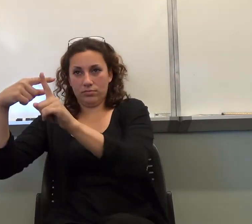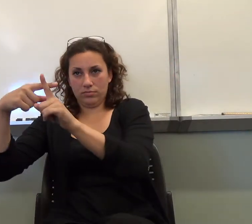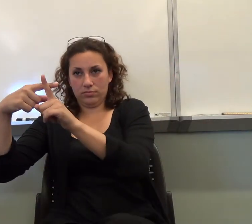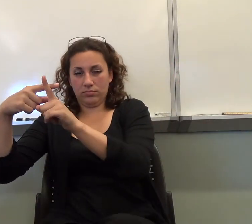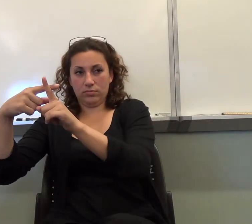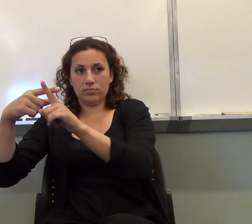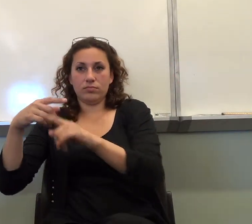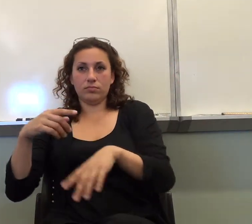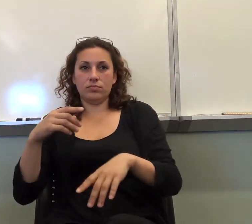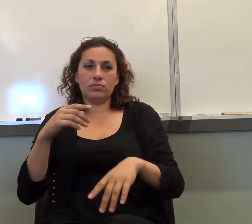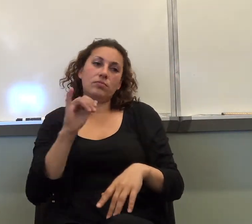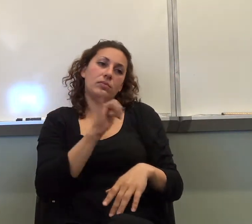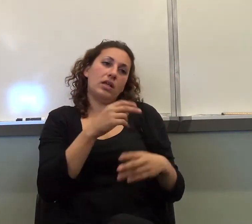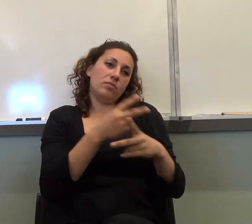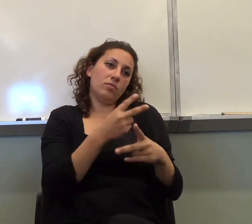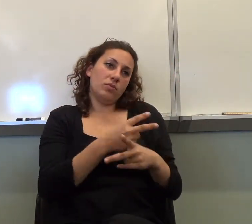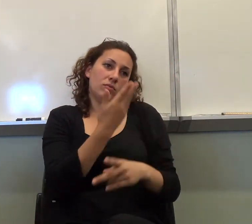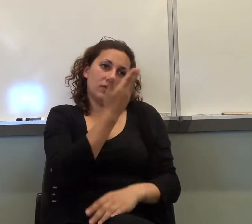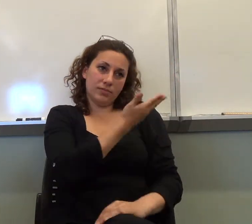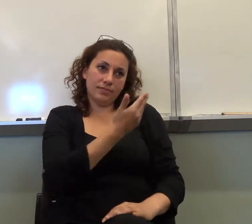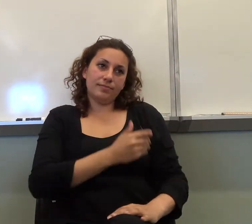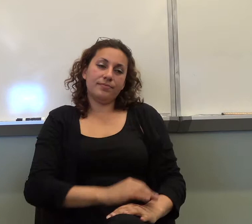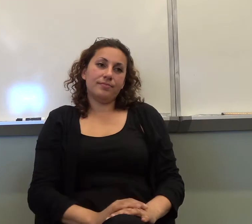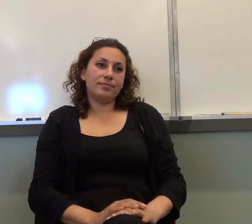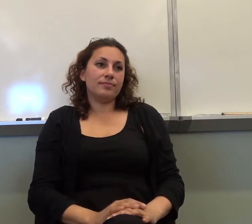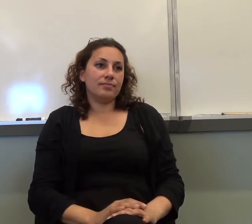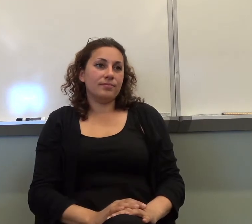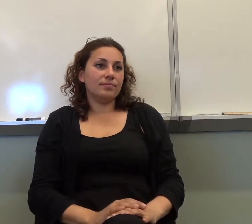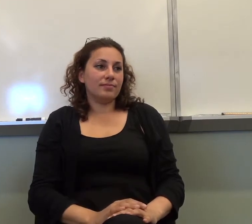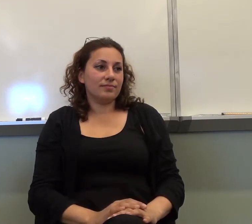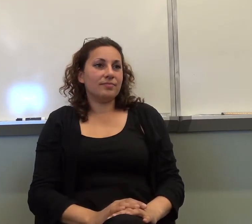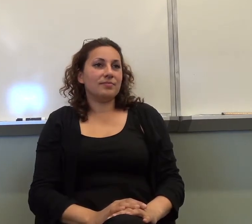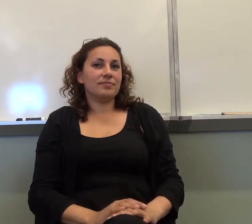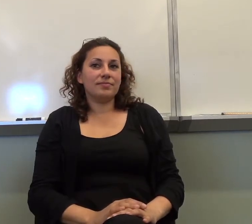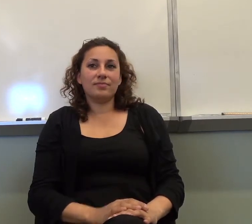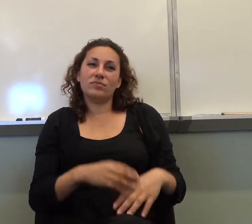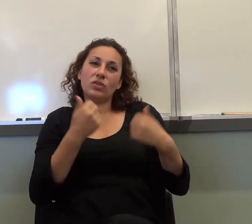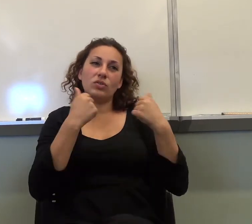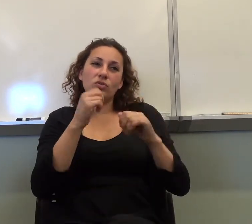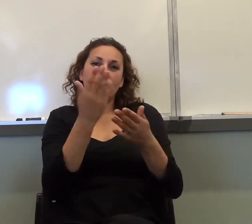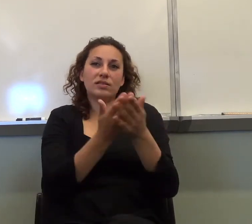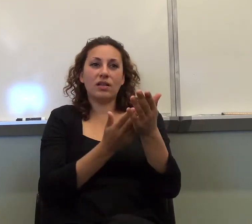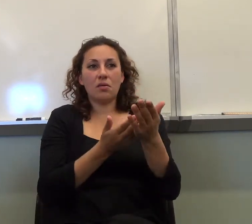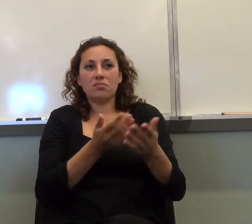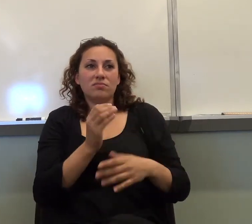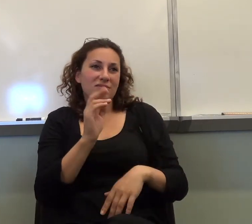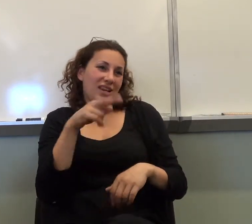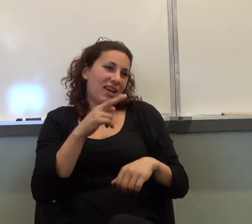So that's multiplication. And you do some of these, and it's a very natural kind of thing.